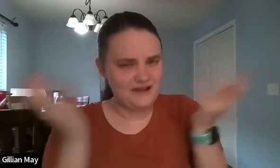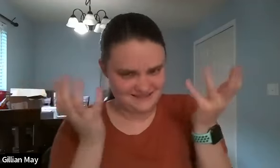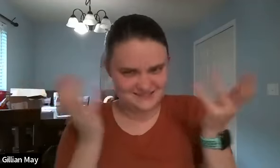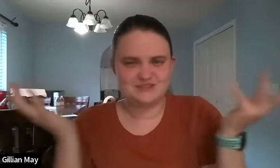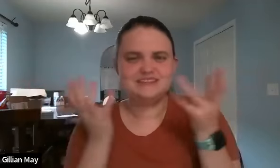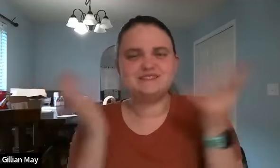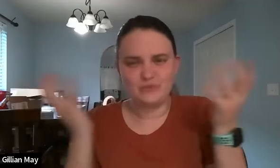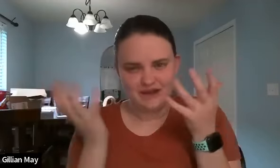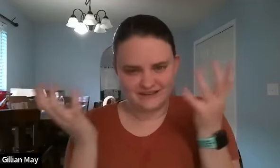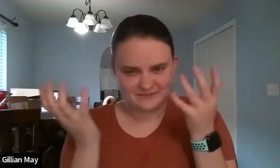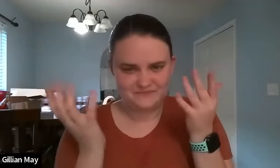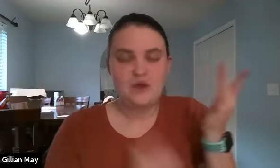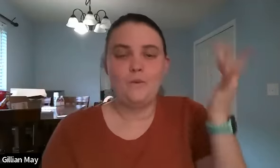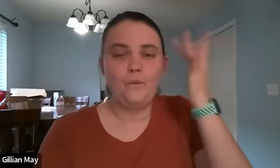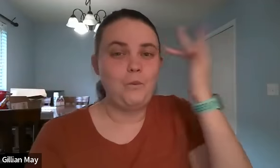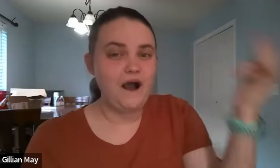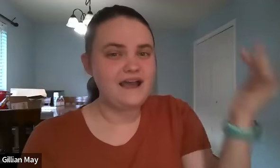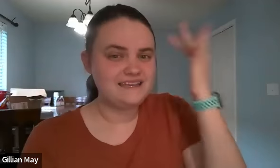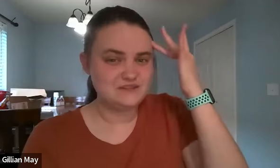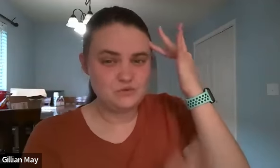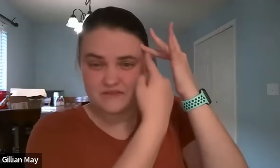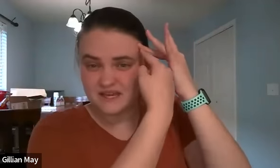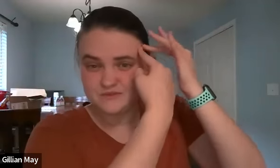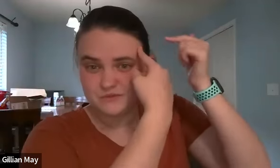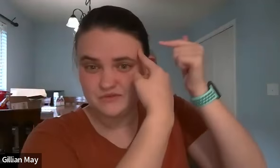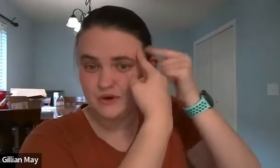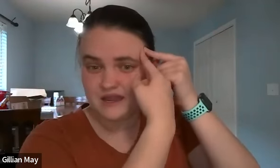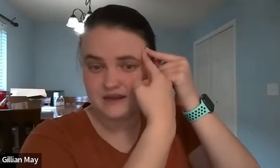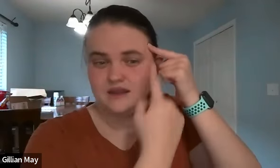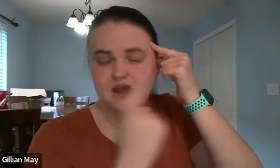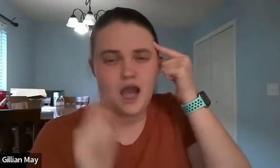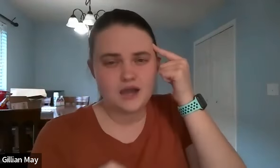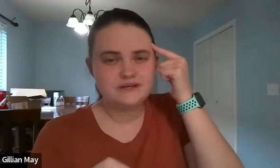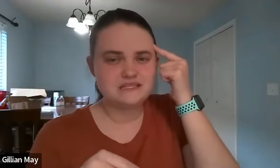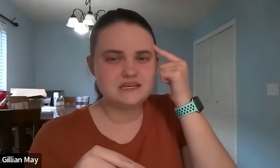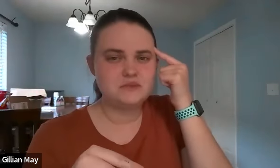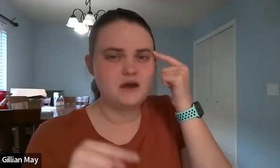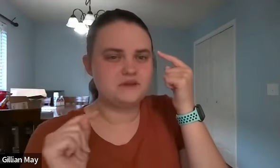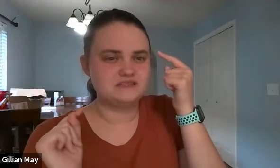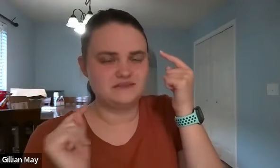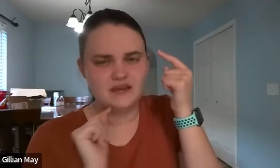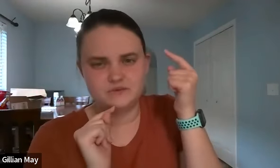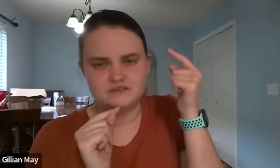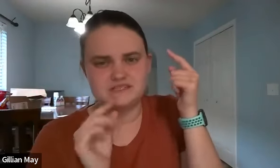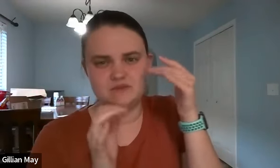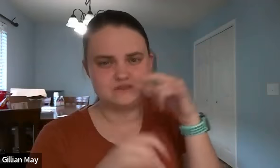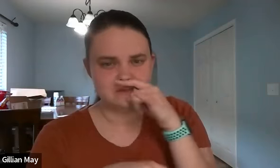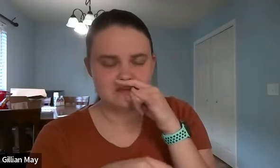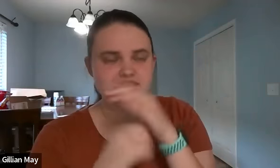What? So this is what? Why is the one that comes from the forehead? I always think about, because like kind of we do the same thing with the kids, is